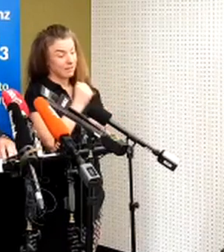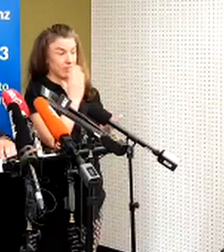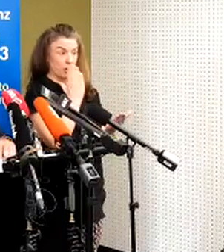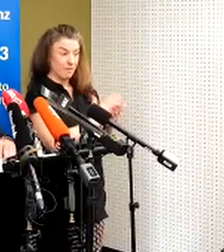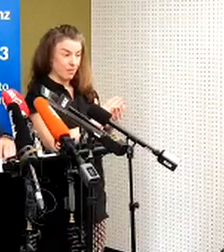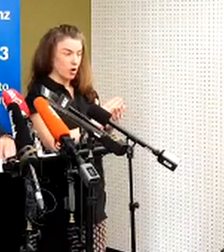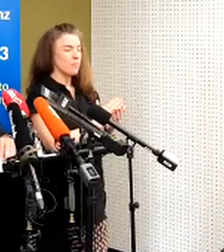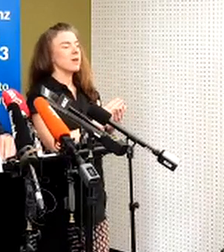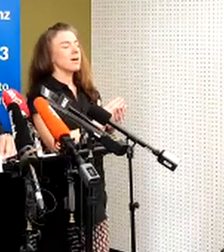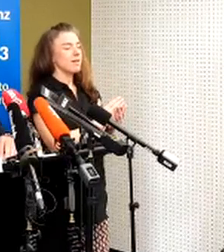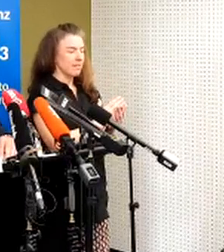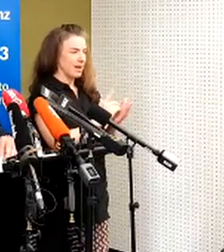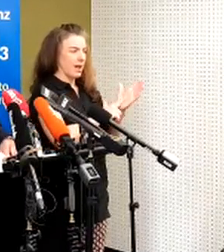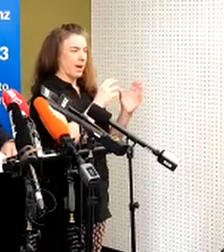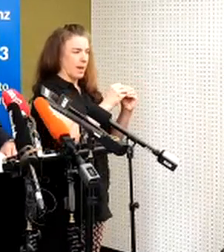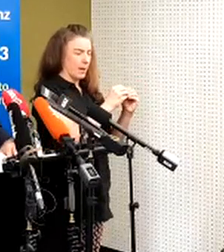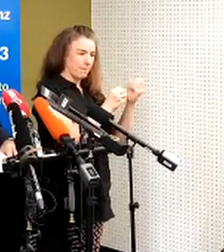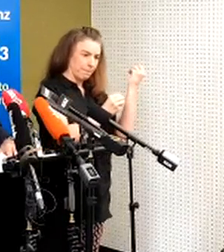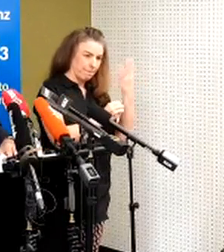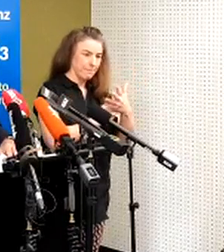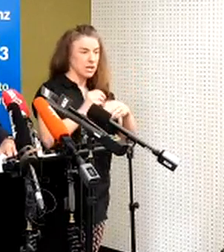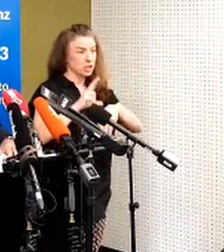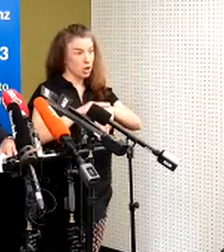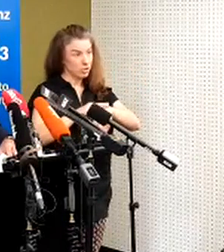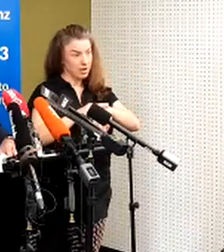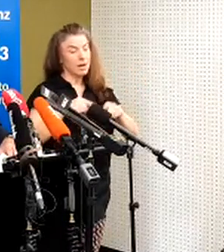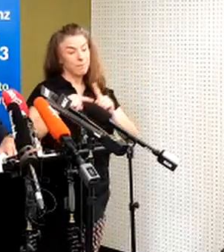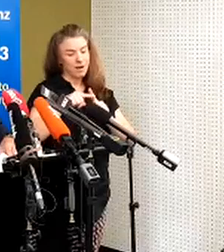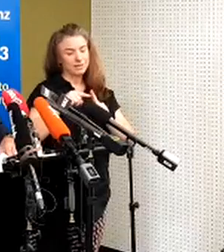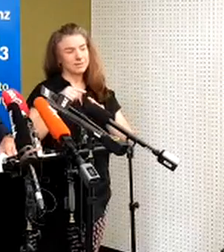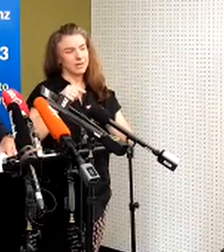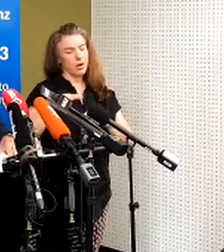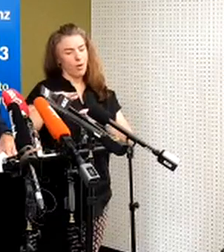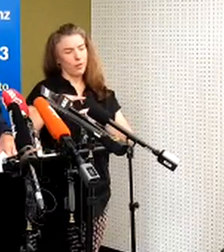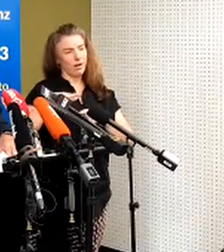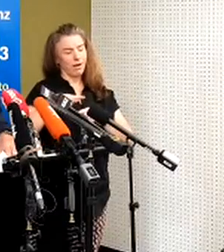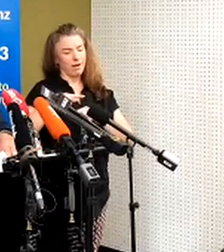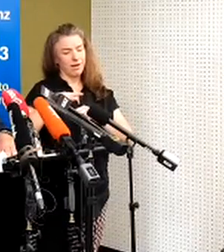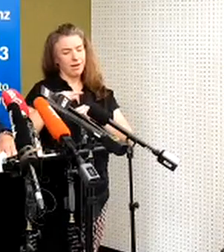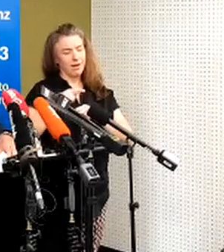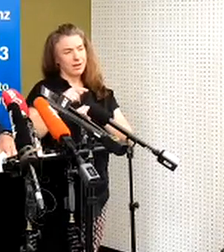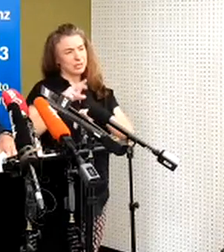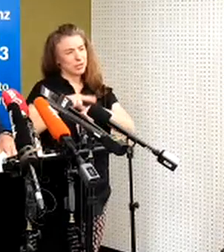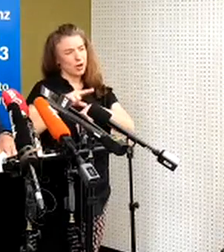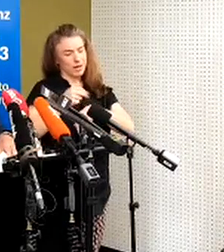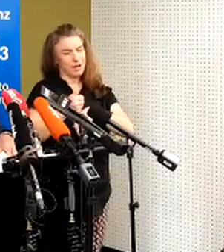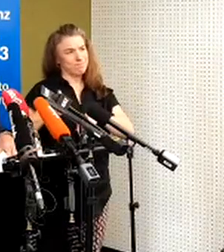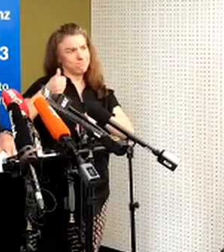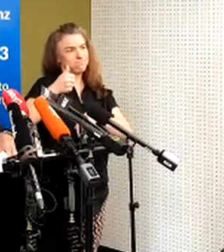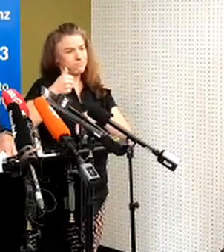and notify the diagnosing doctor and the local medical officer of health. The local medical officer of health